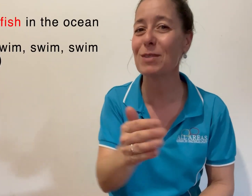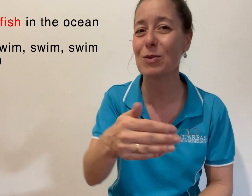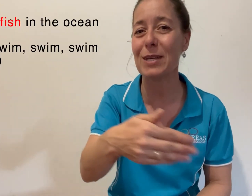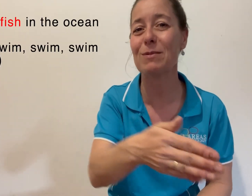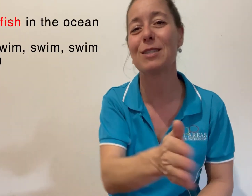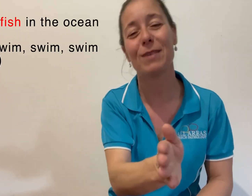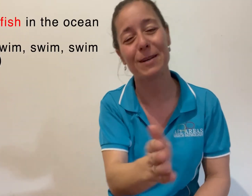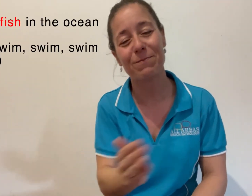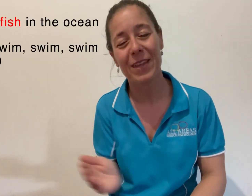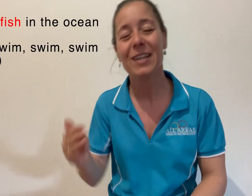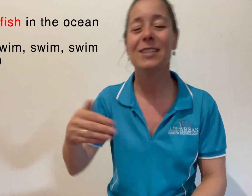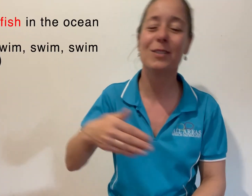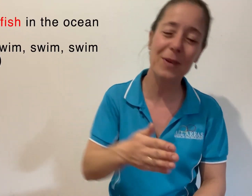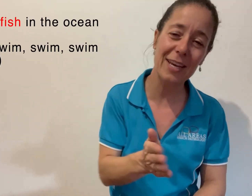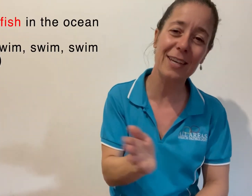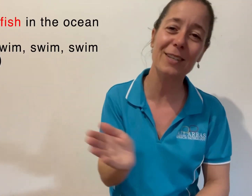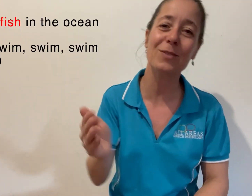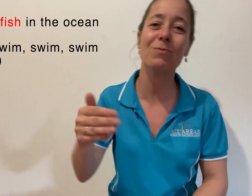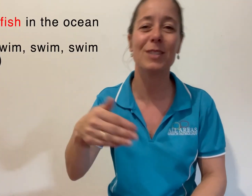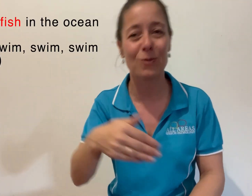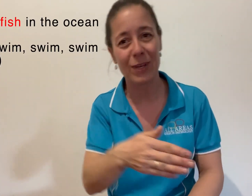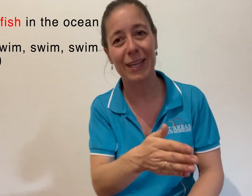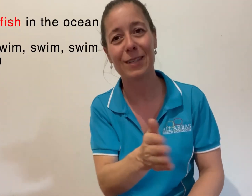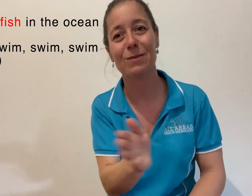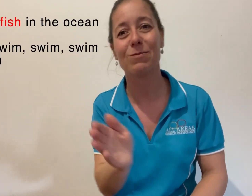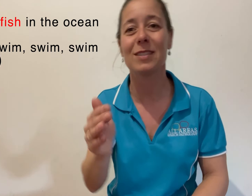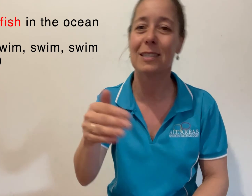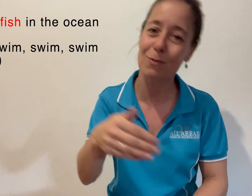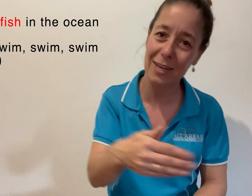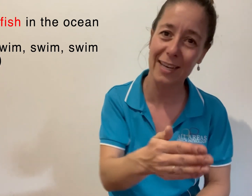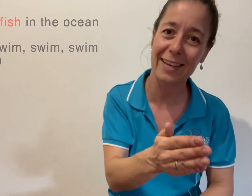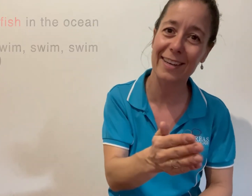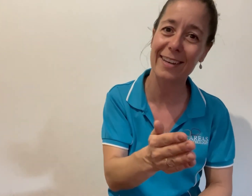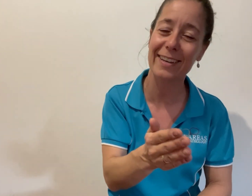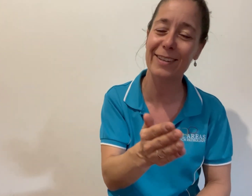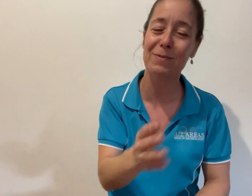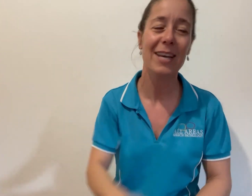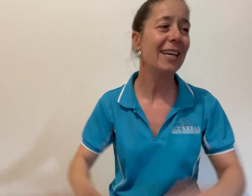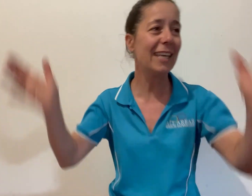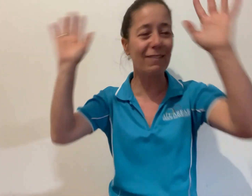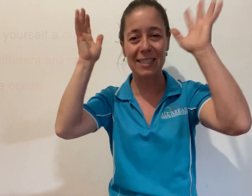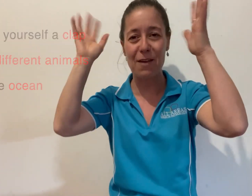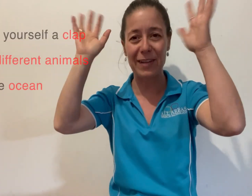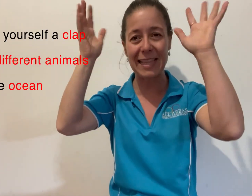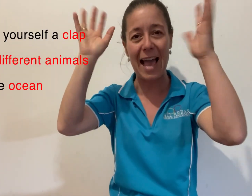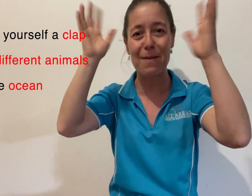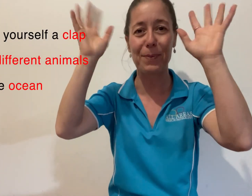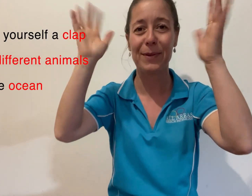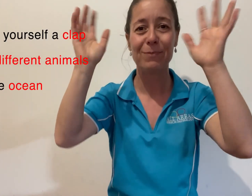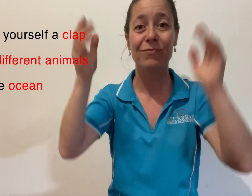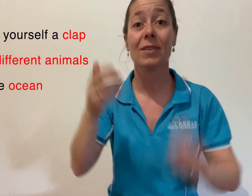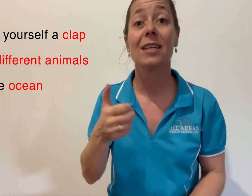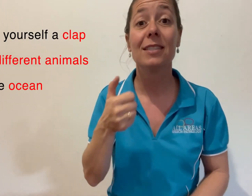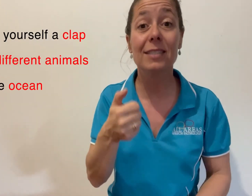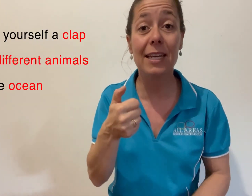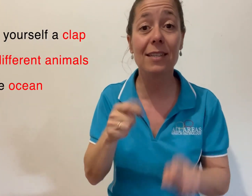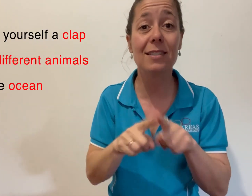swim, swim, swim, swim, swim. Give yourself a clap. Six